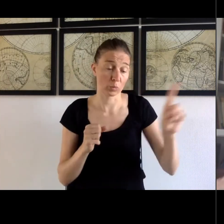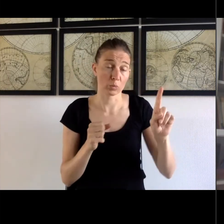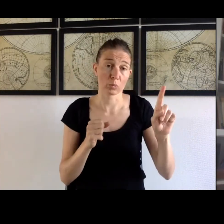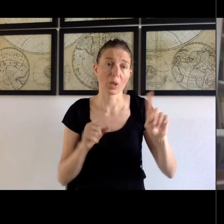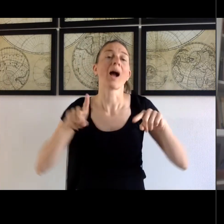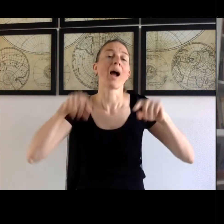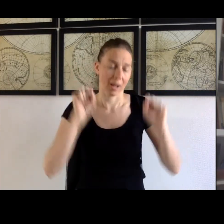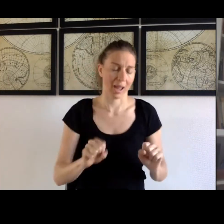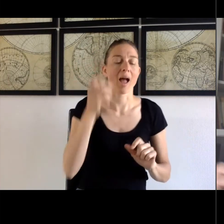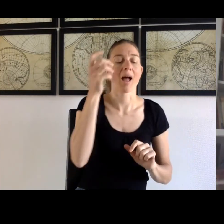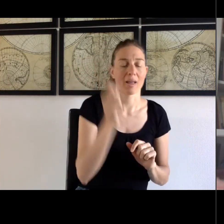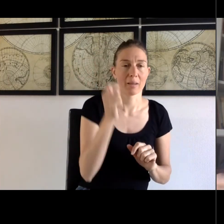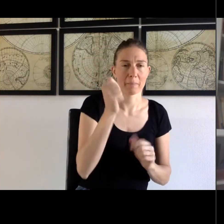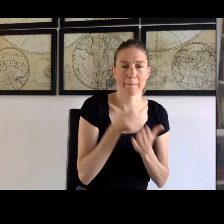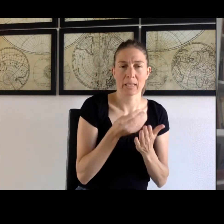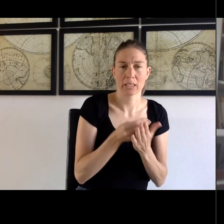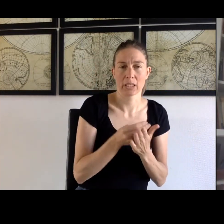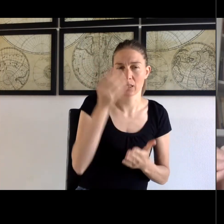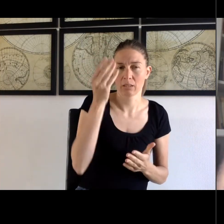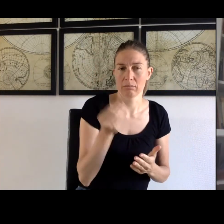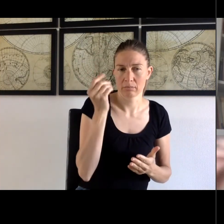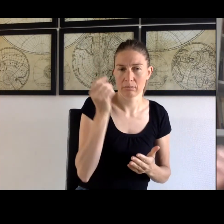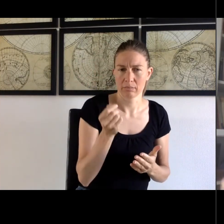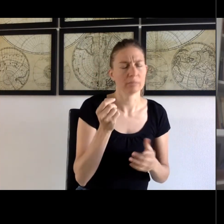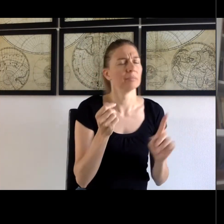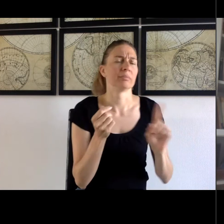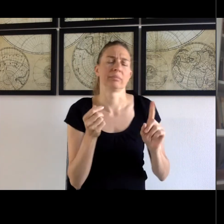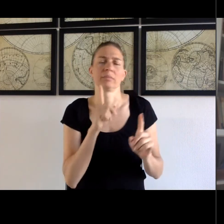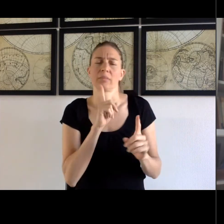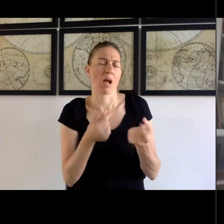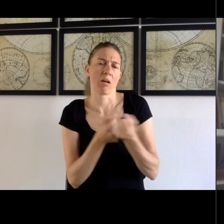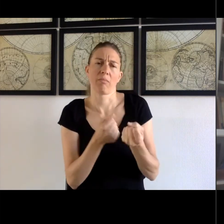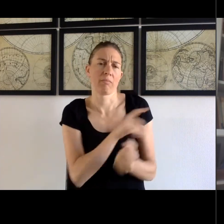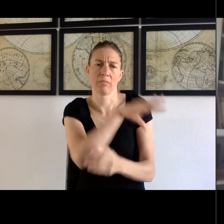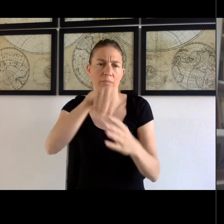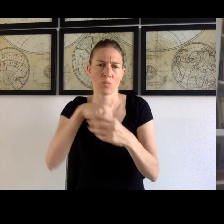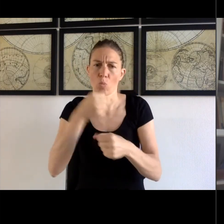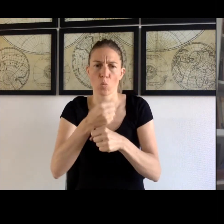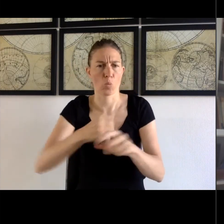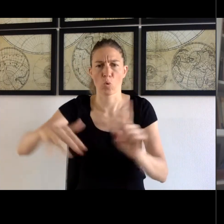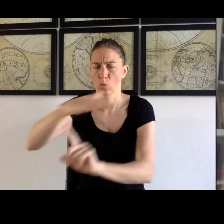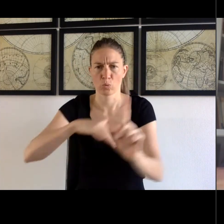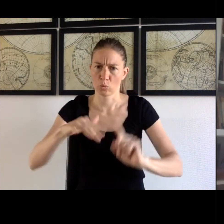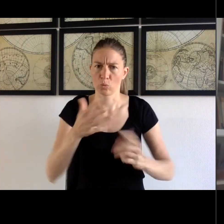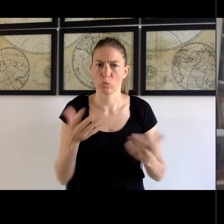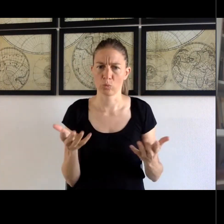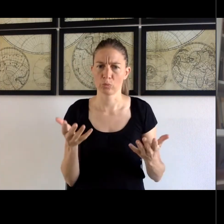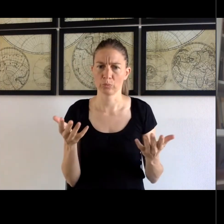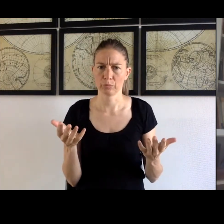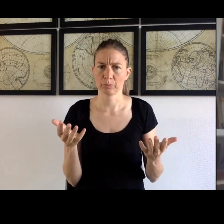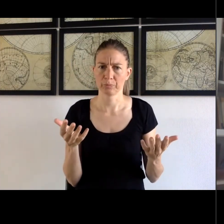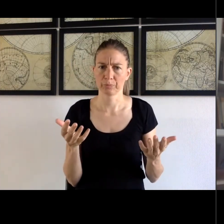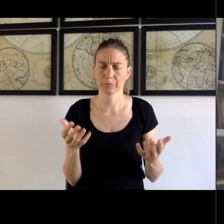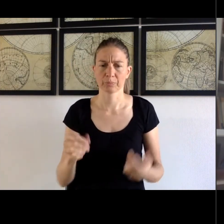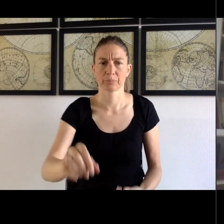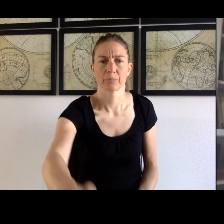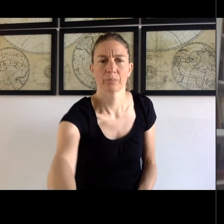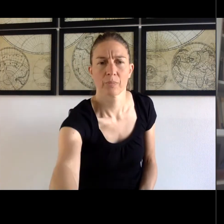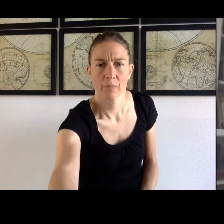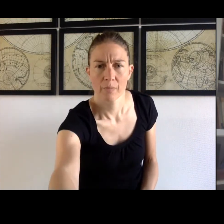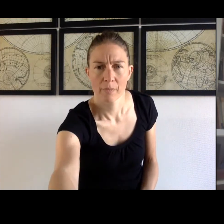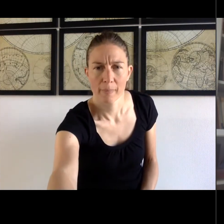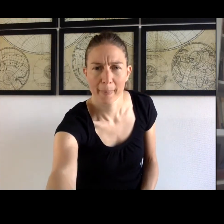to make a distinction between the type of assessment that is done for different impairment groups, which might also be